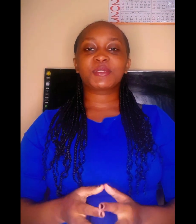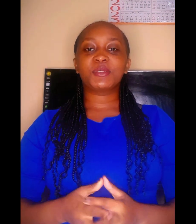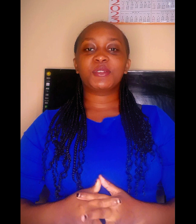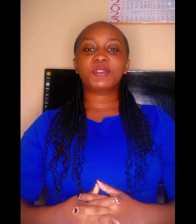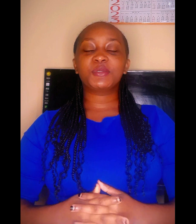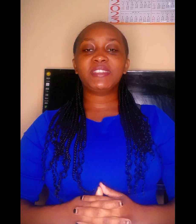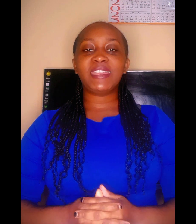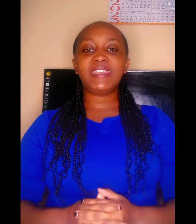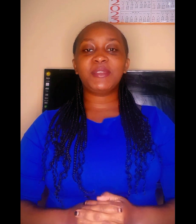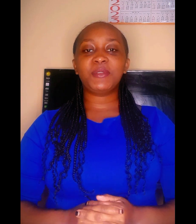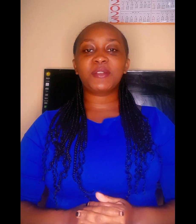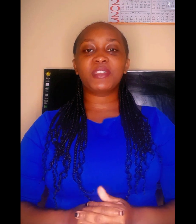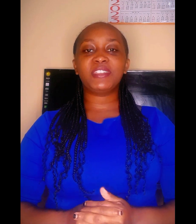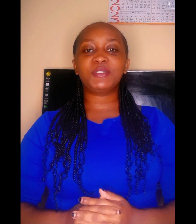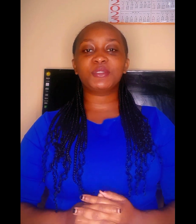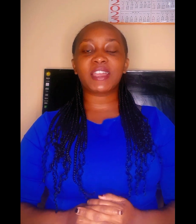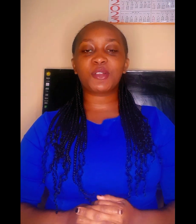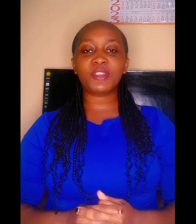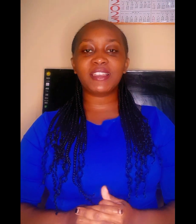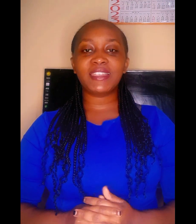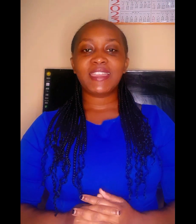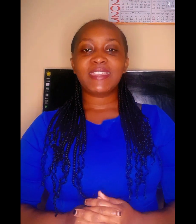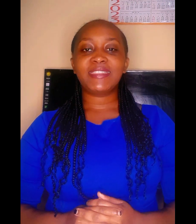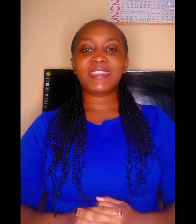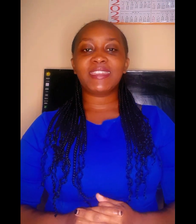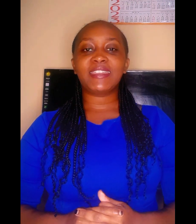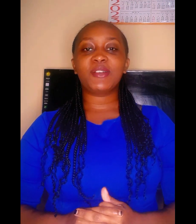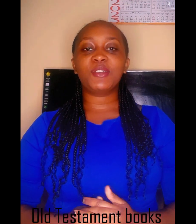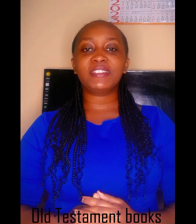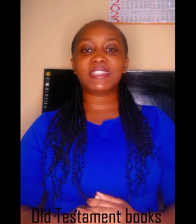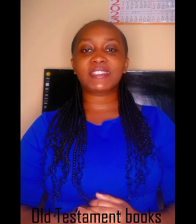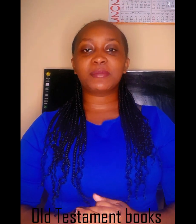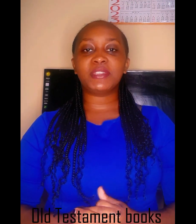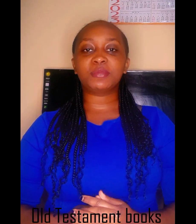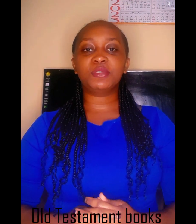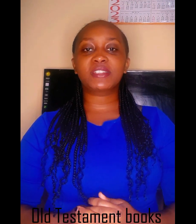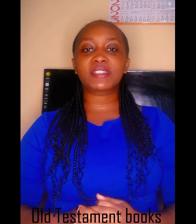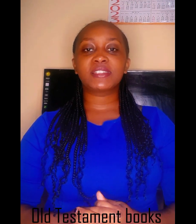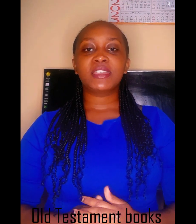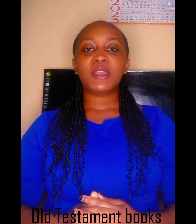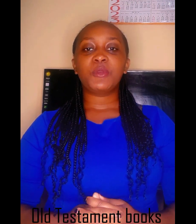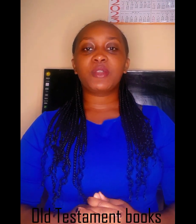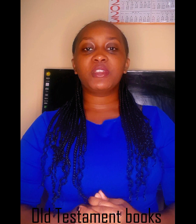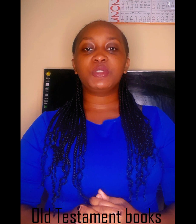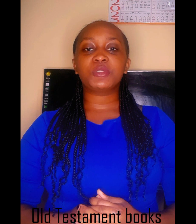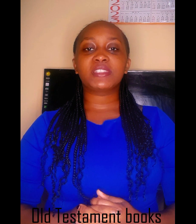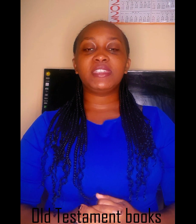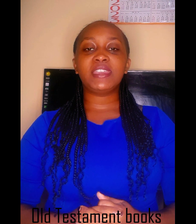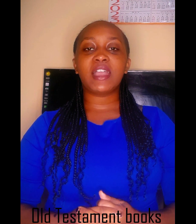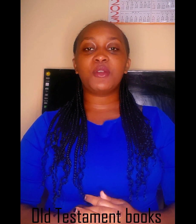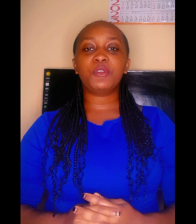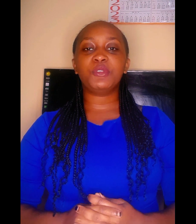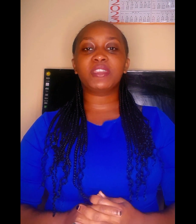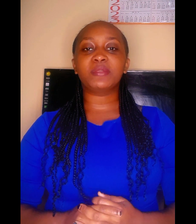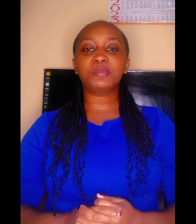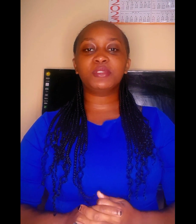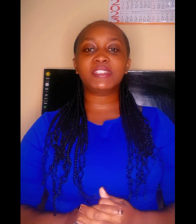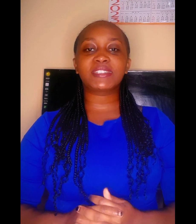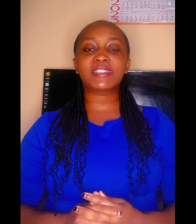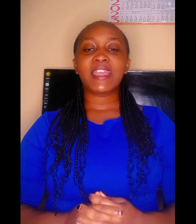So today we are going to tackle the Old Testament books. We are going to see how you can put